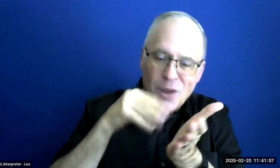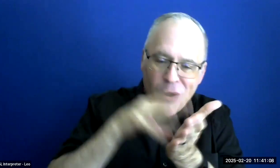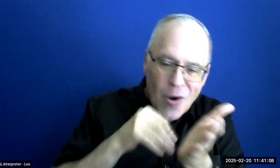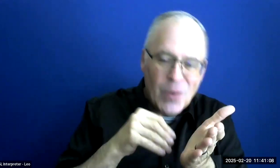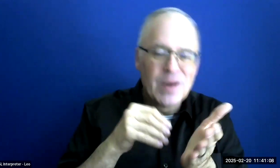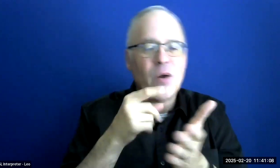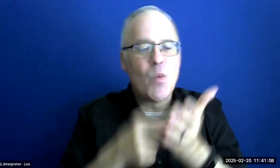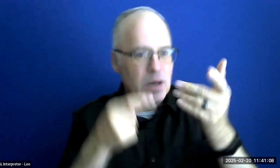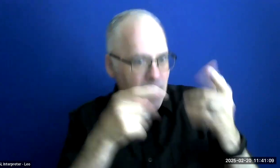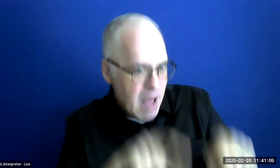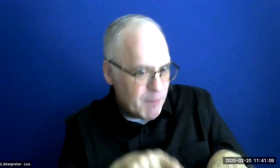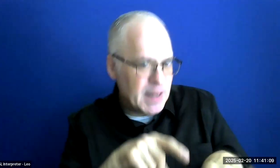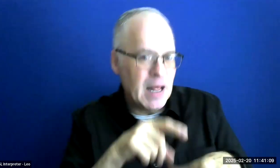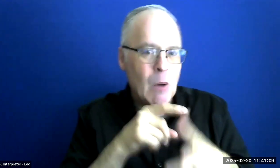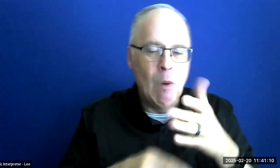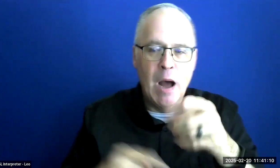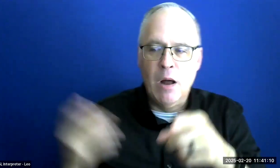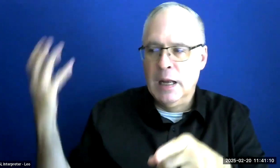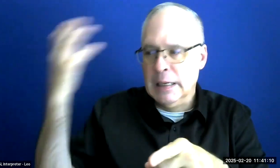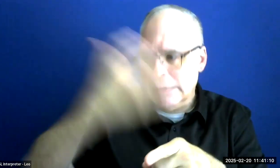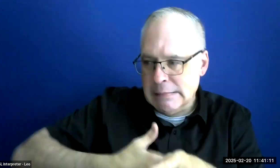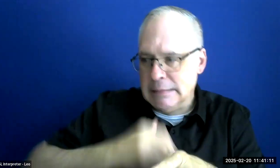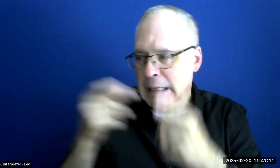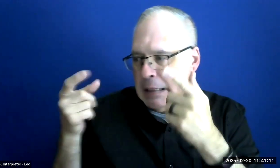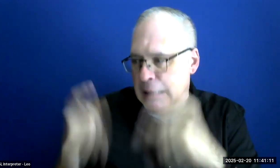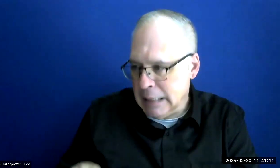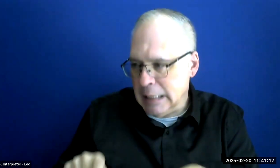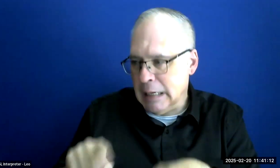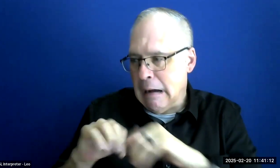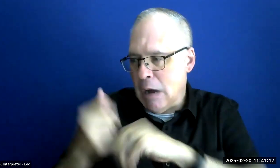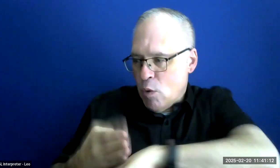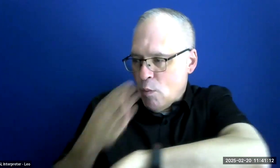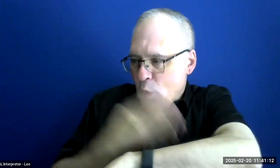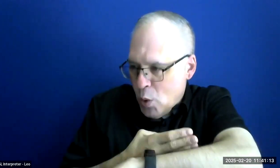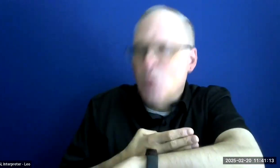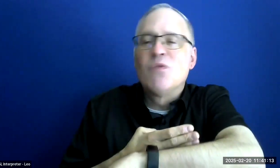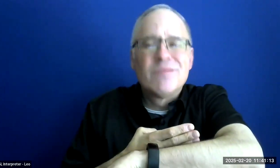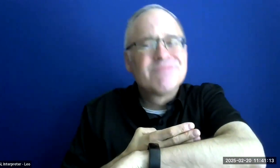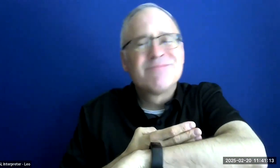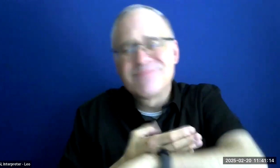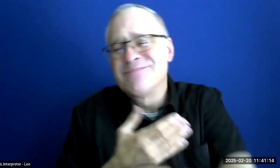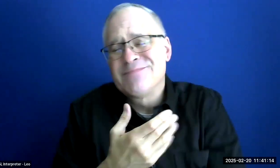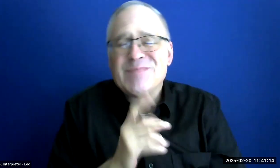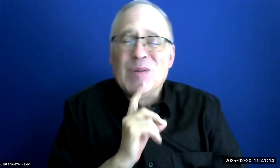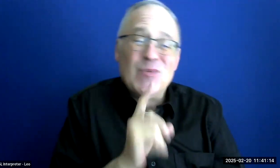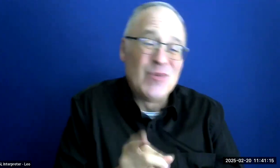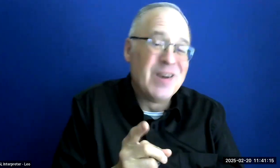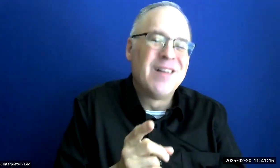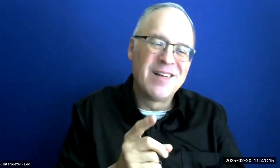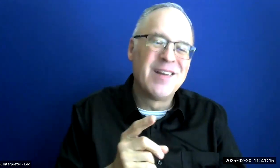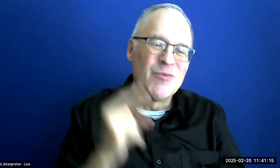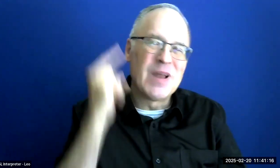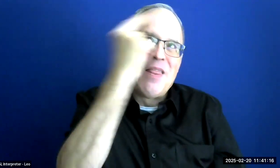what's not happening and how could we help things happen better. So this is really, it just kind of rolls into